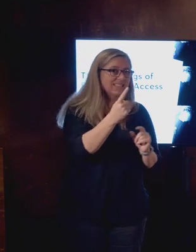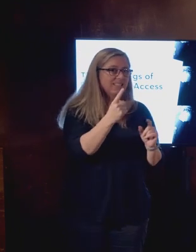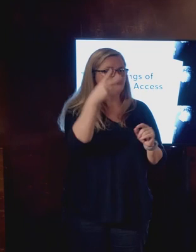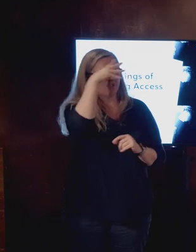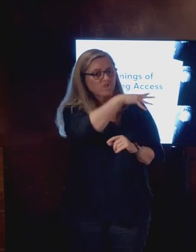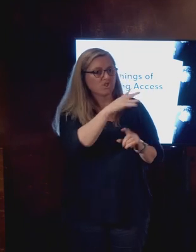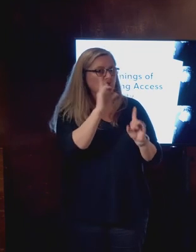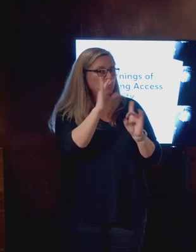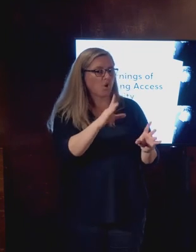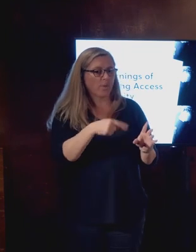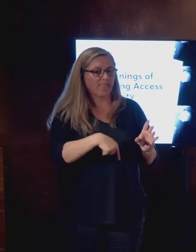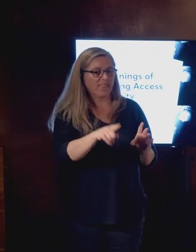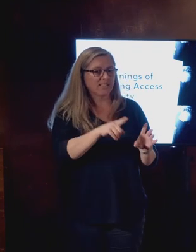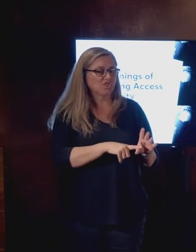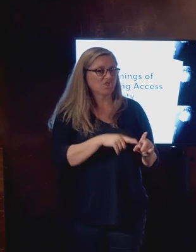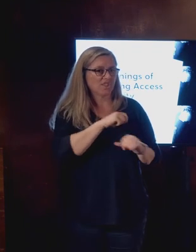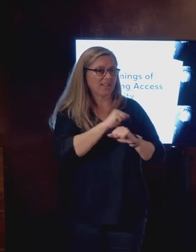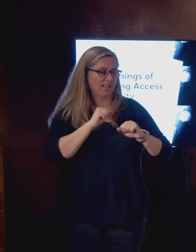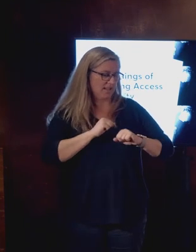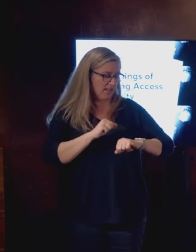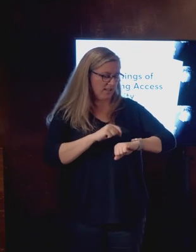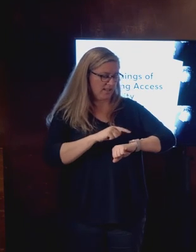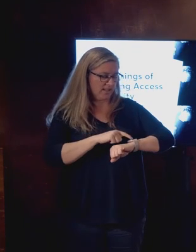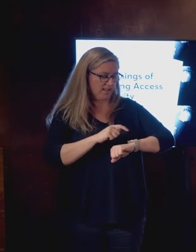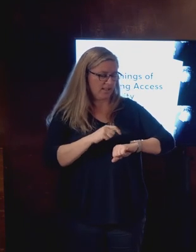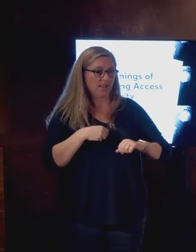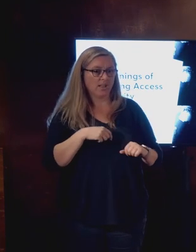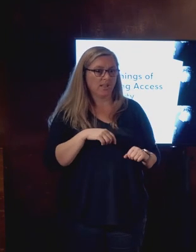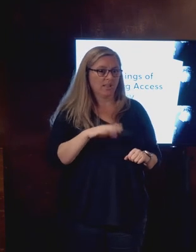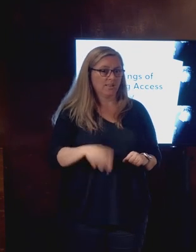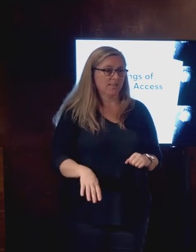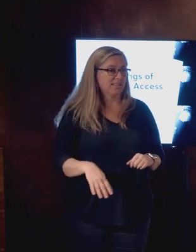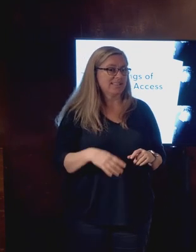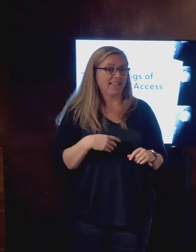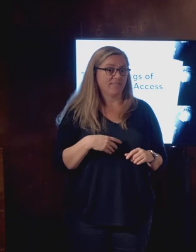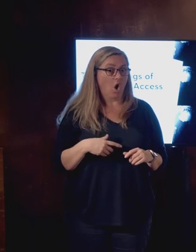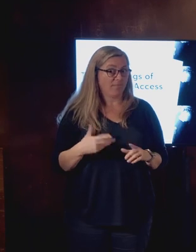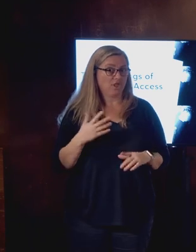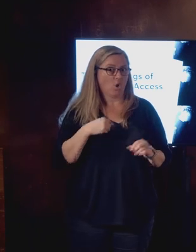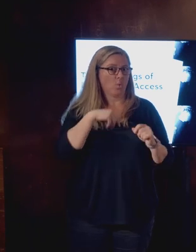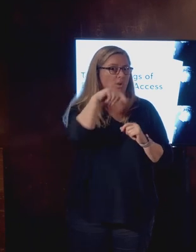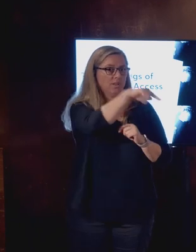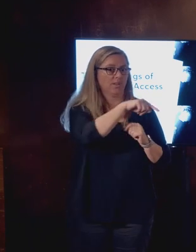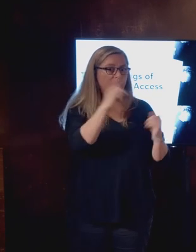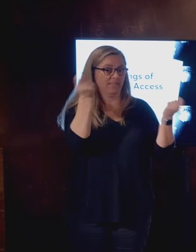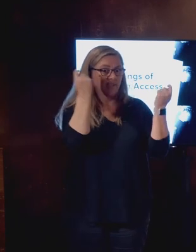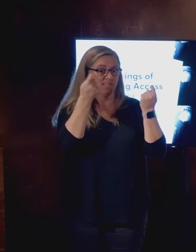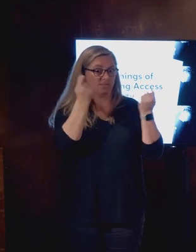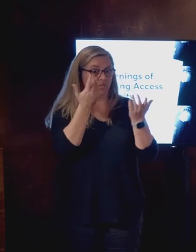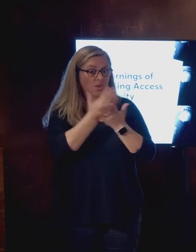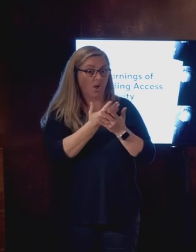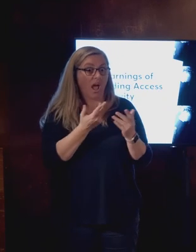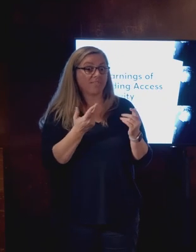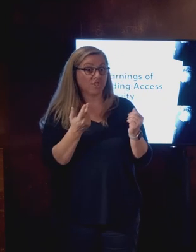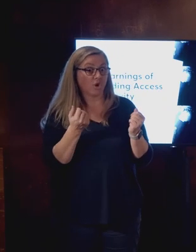year. Our program launches in August, not April. And the festival is on from the 12th to 29th